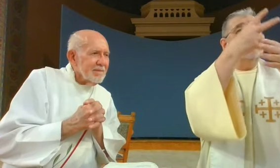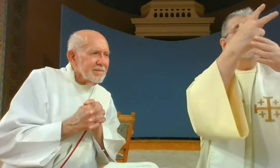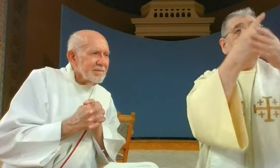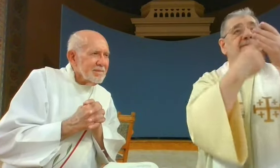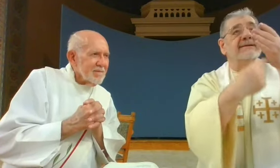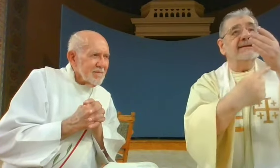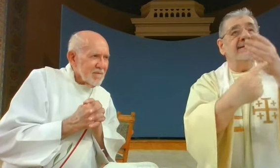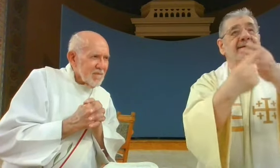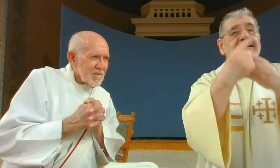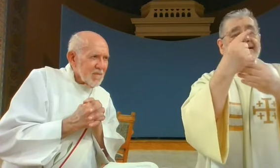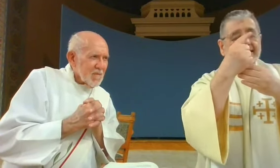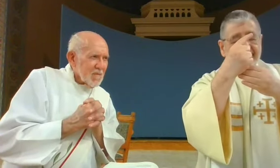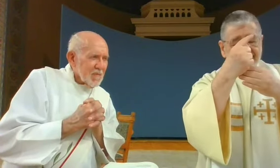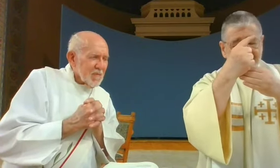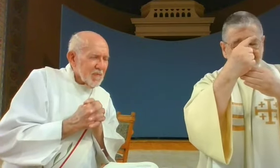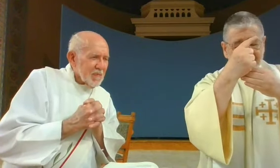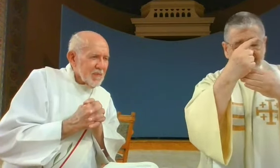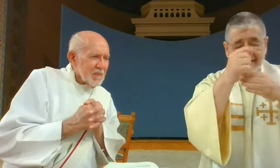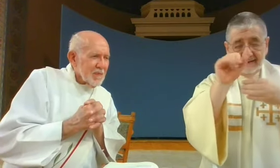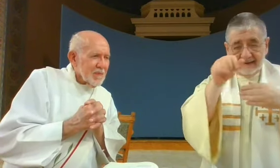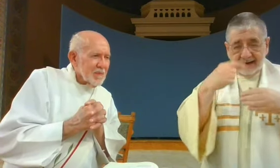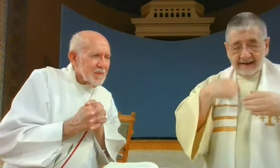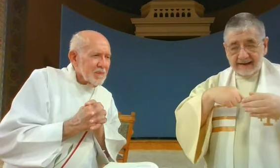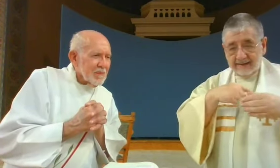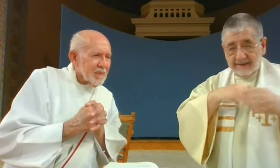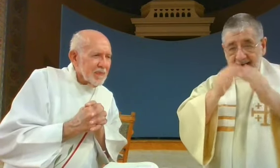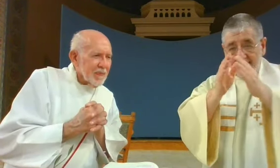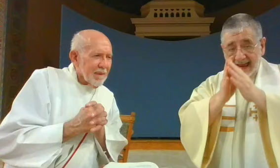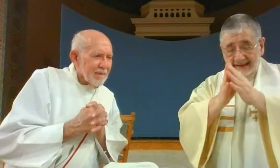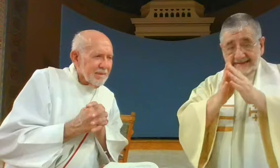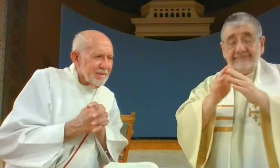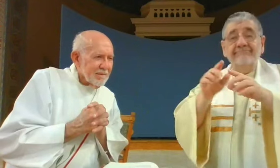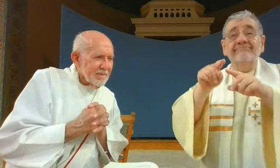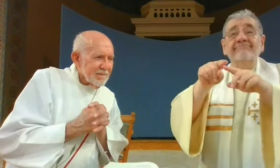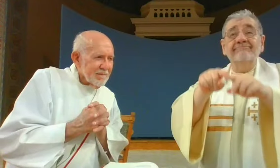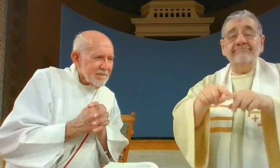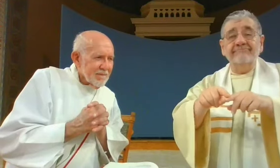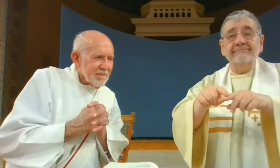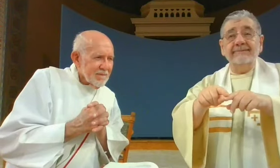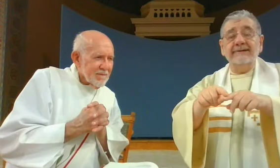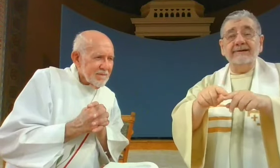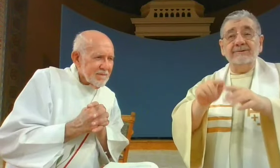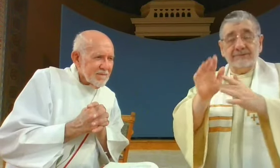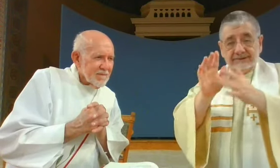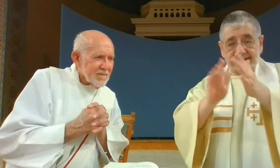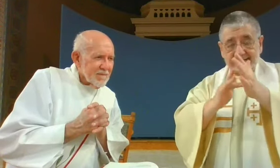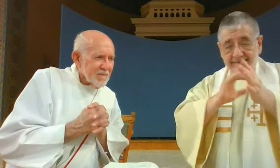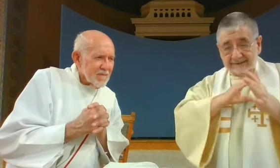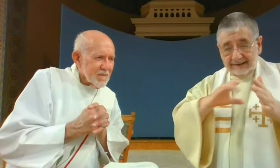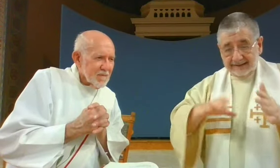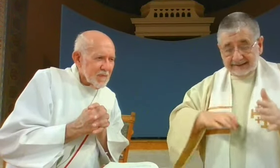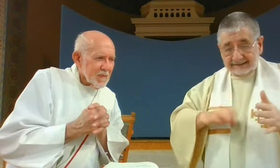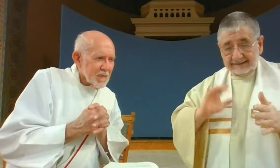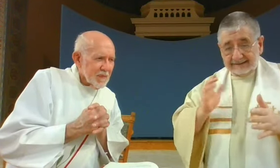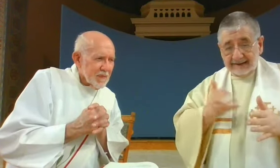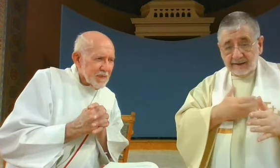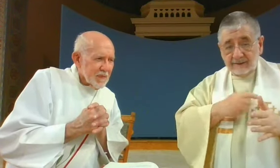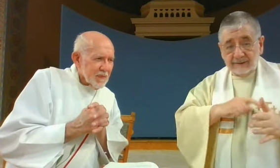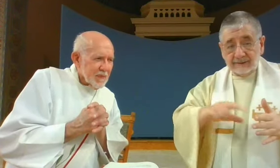Holy Spirit, the family of the Trinity. We ask this through Christ our